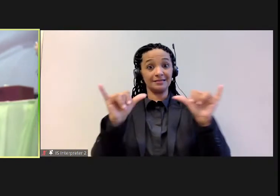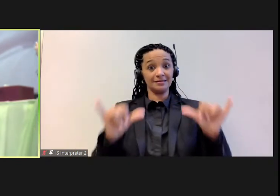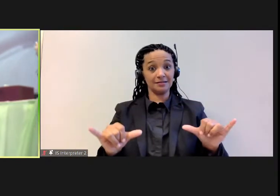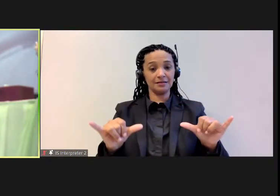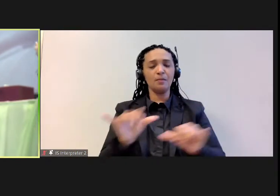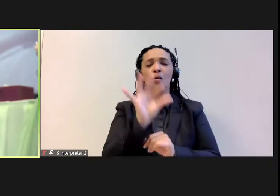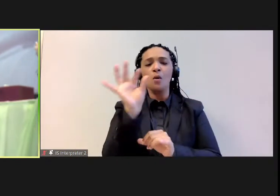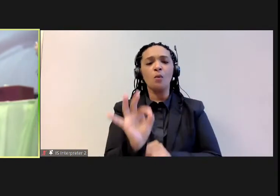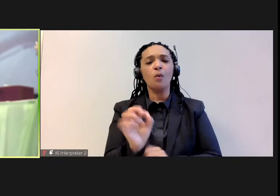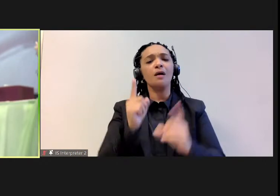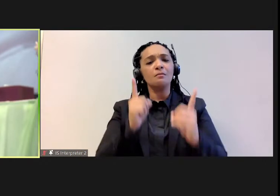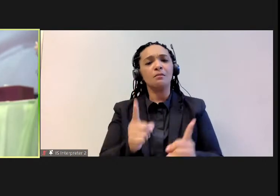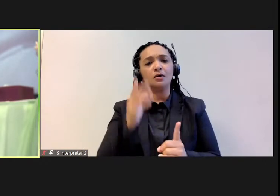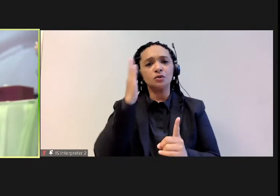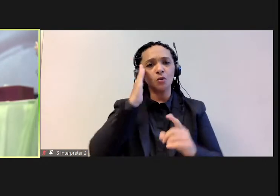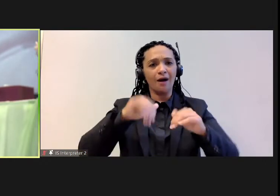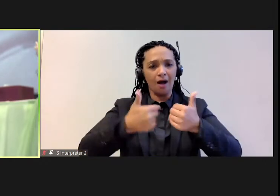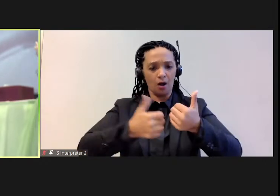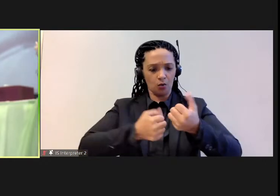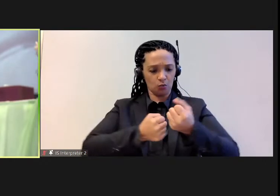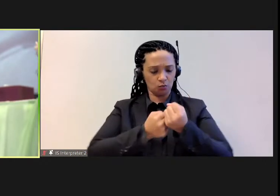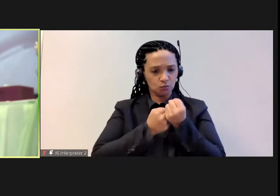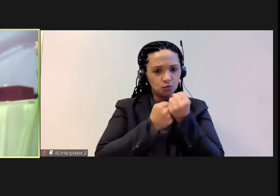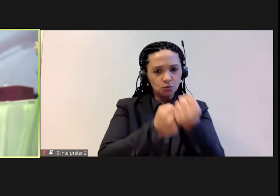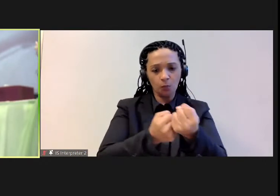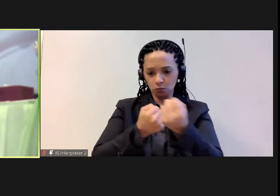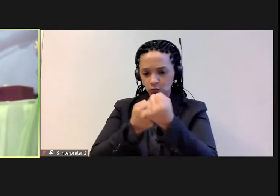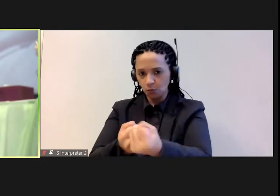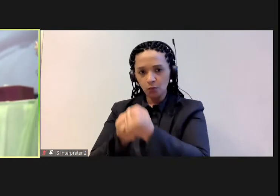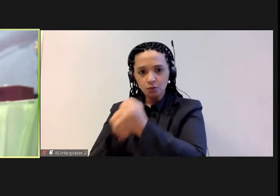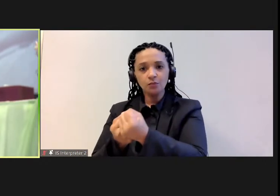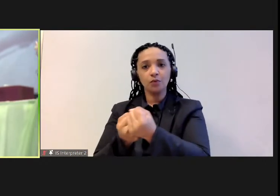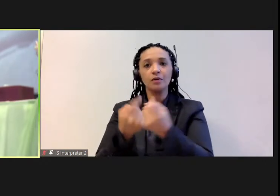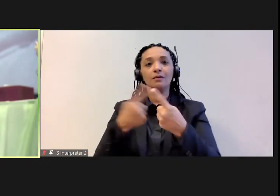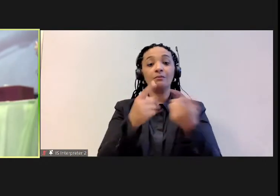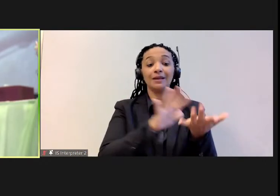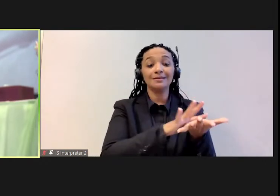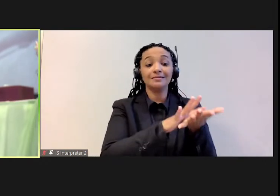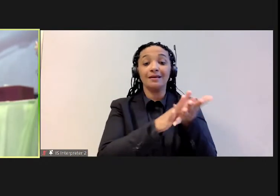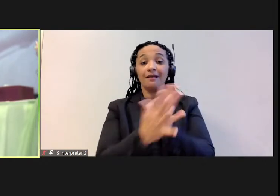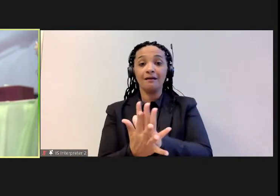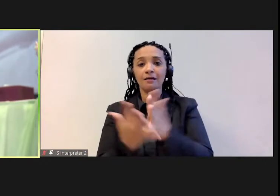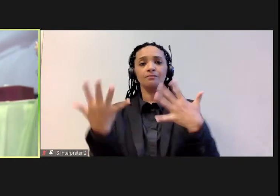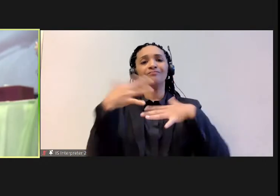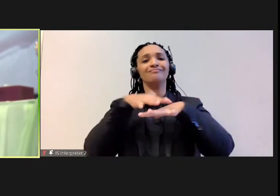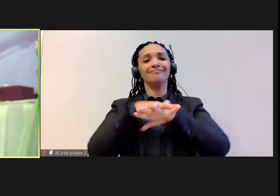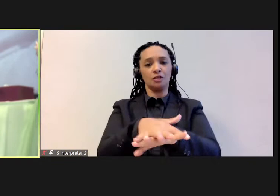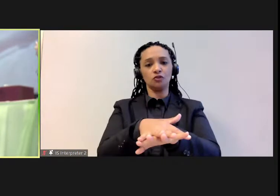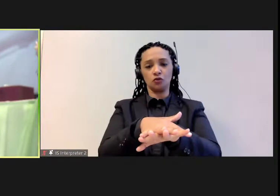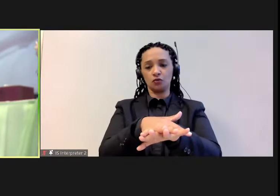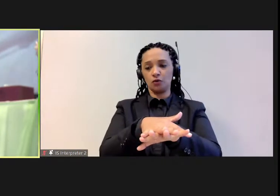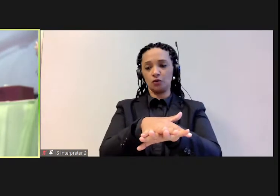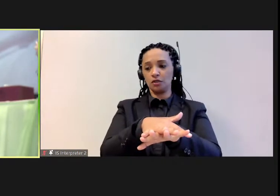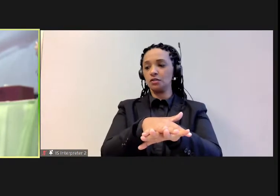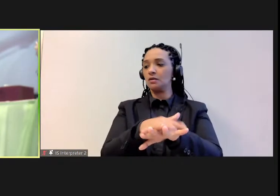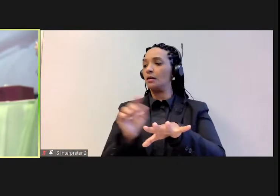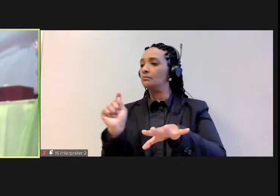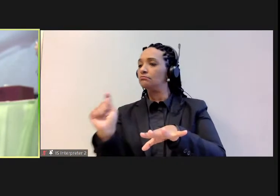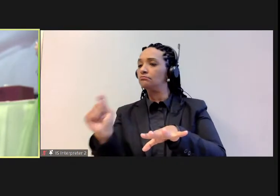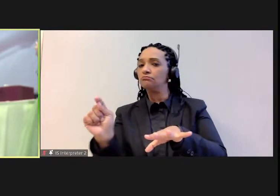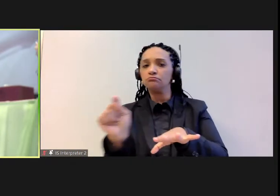able to support the integration and recognition of other complementary and alternative sources of